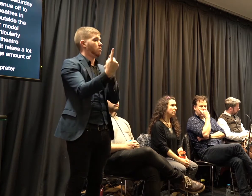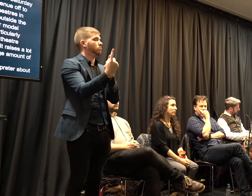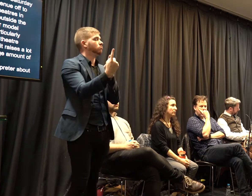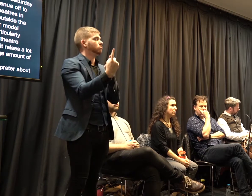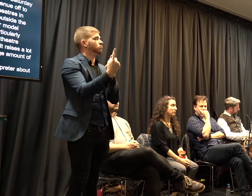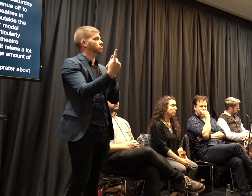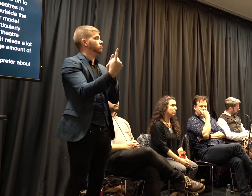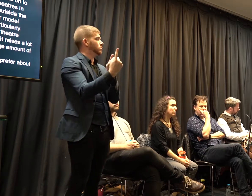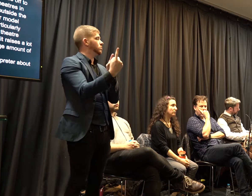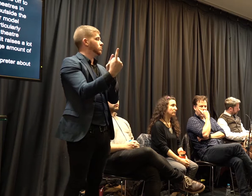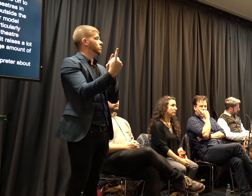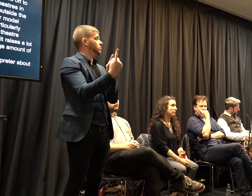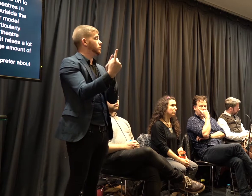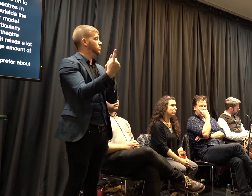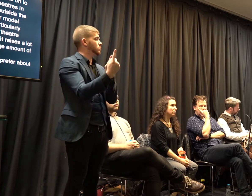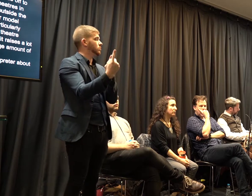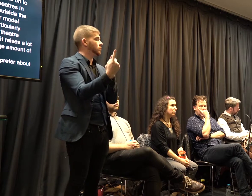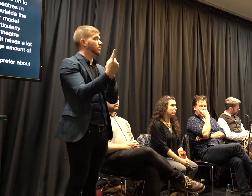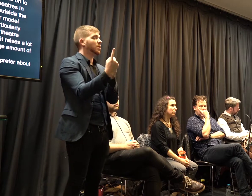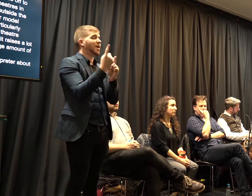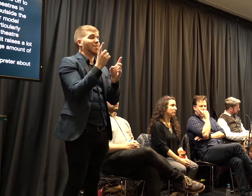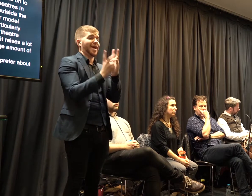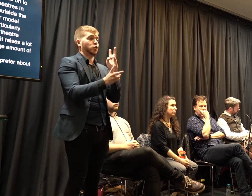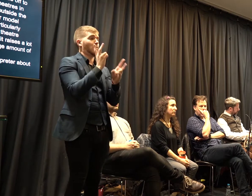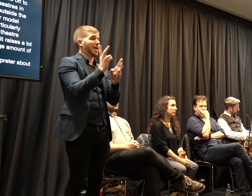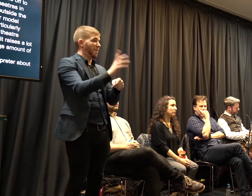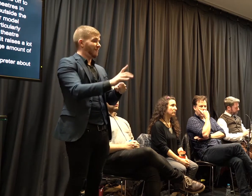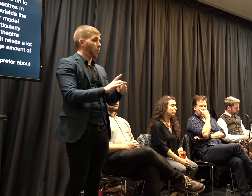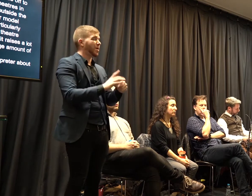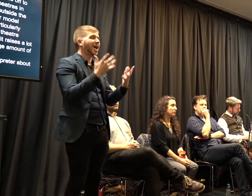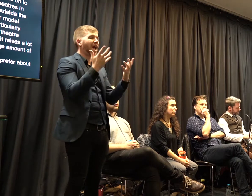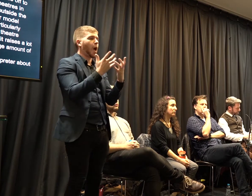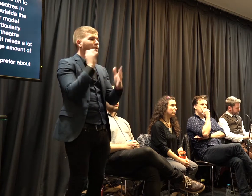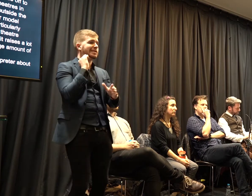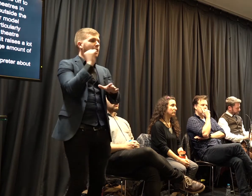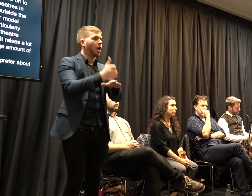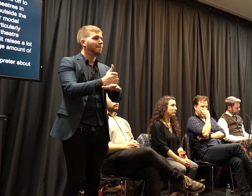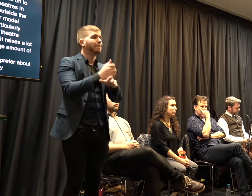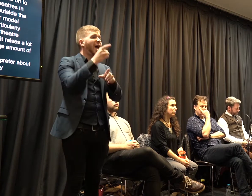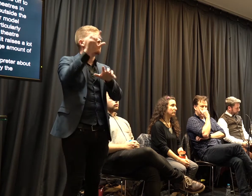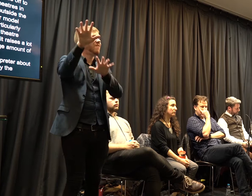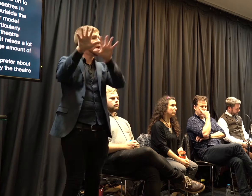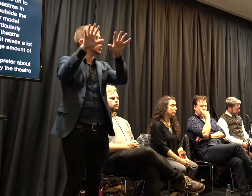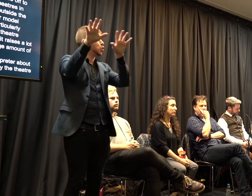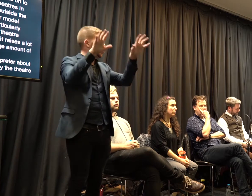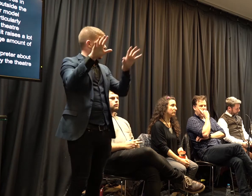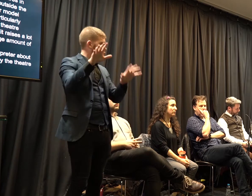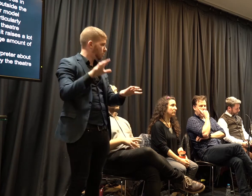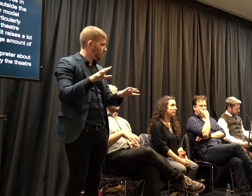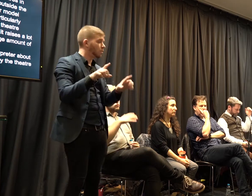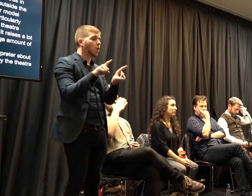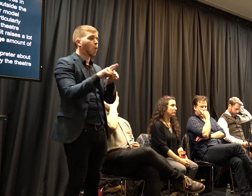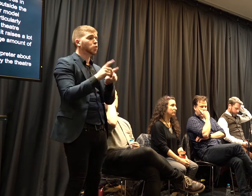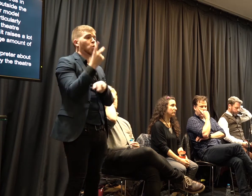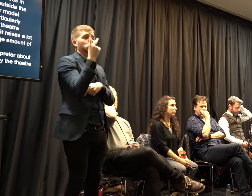how the interpreted performance is set up by the theatre venues. I also interviewed 2 people